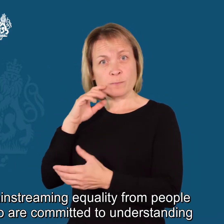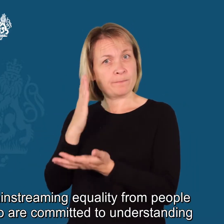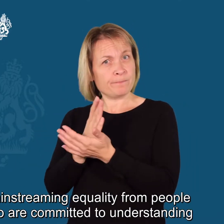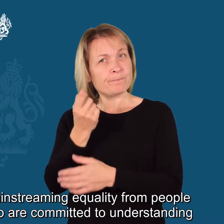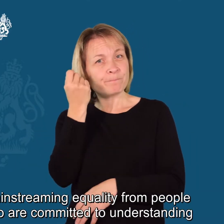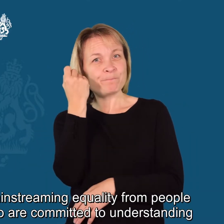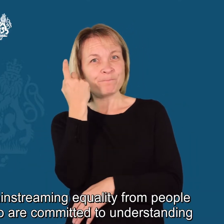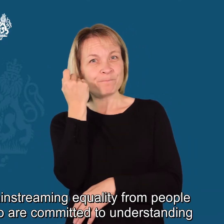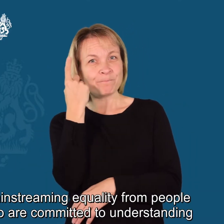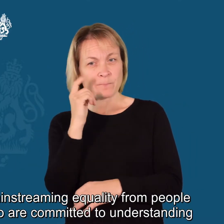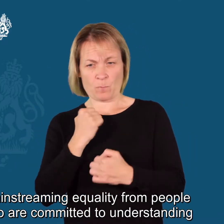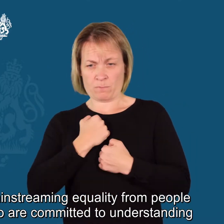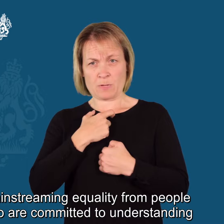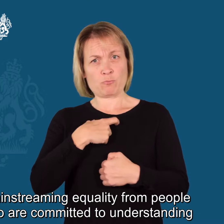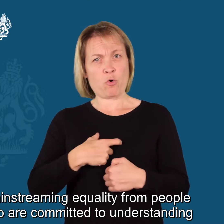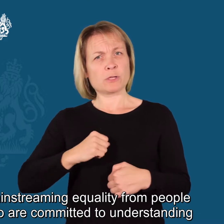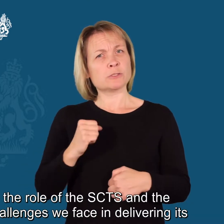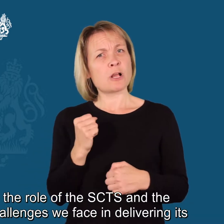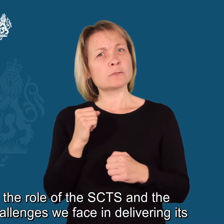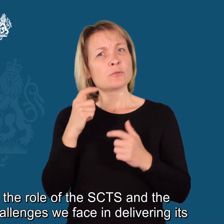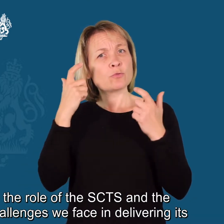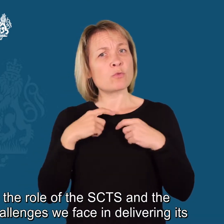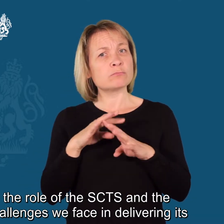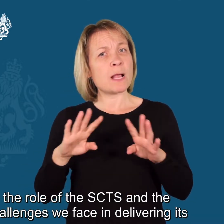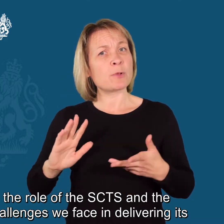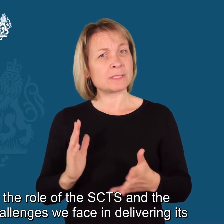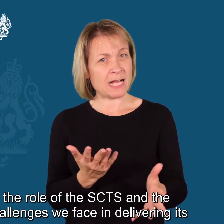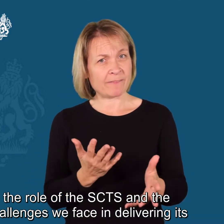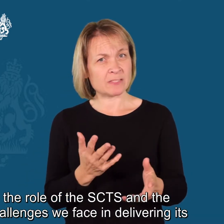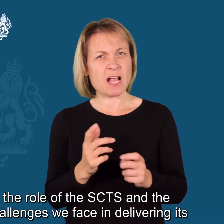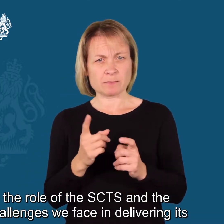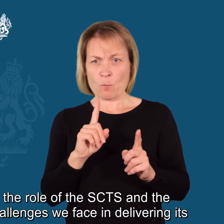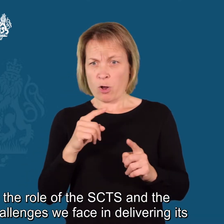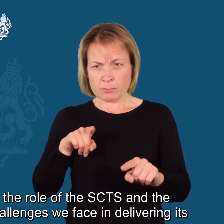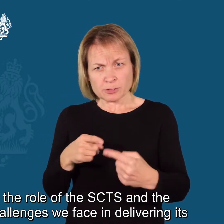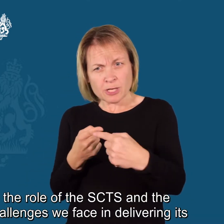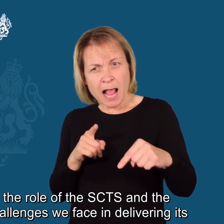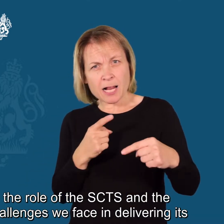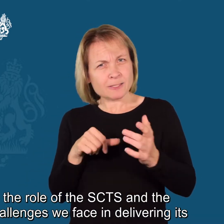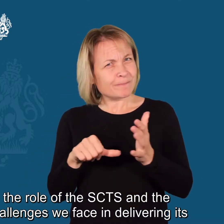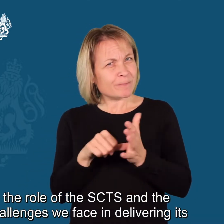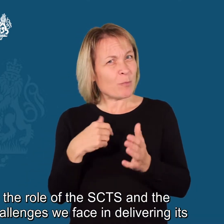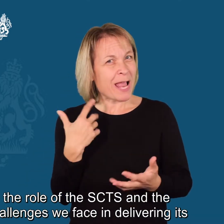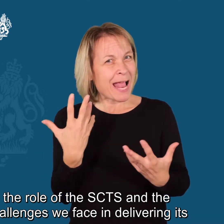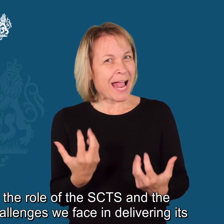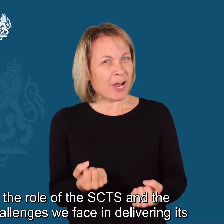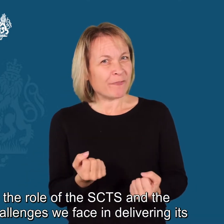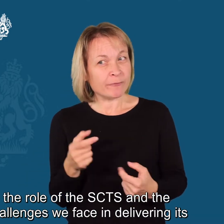role of the SCTS and the challenges we face in delivering its purpose and outcomes.